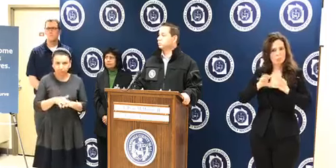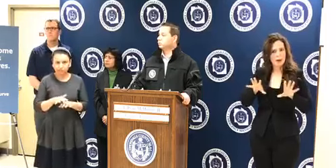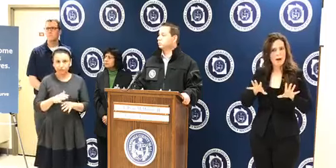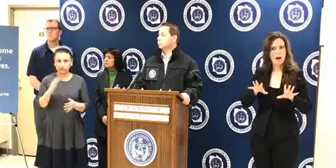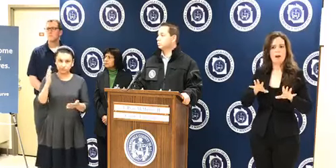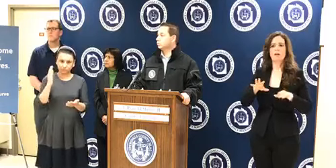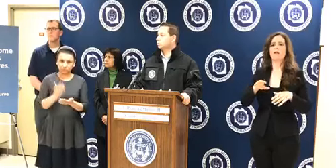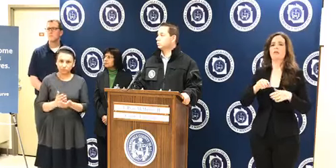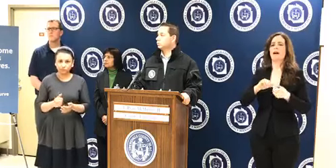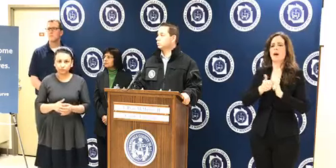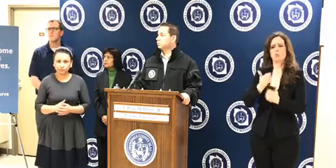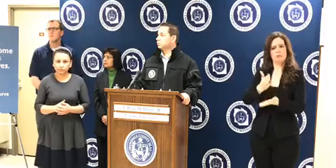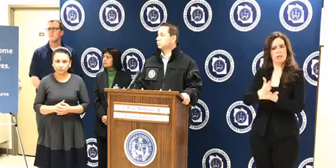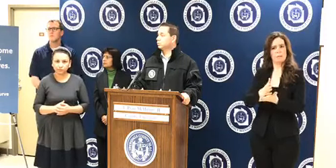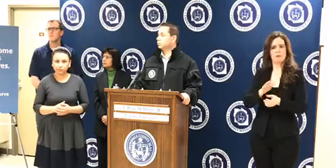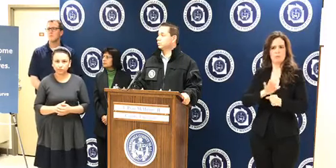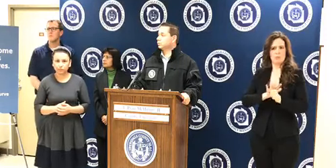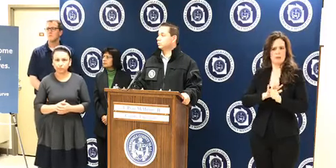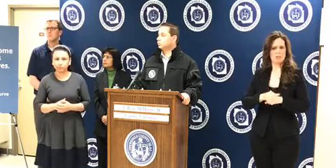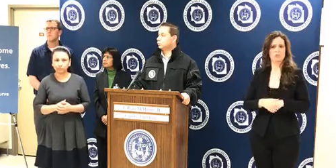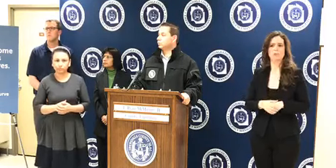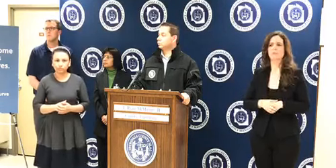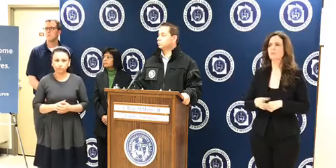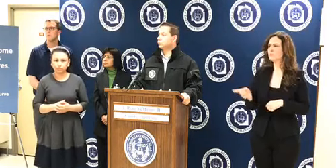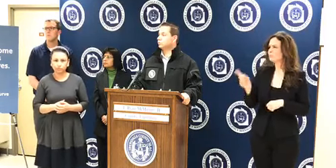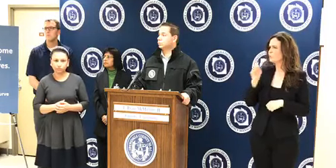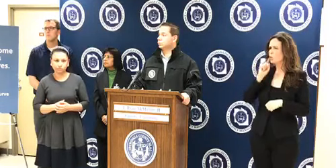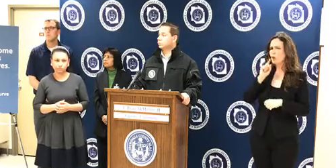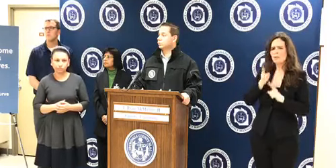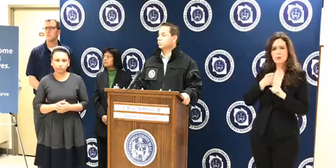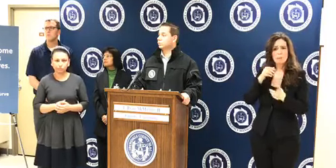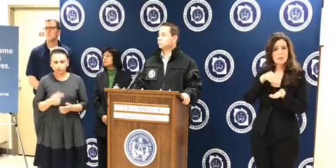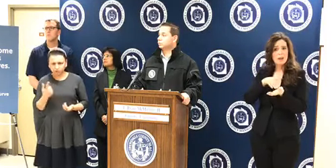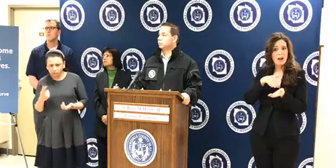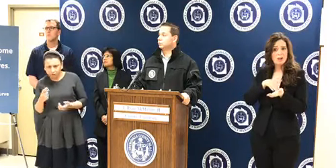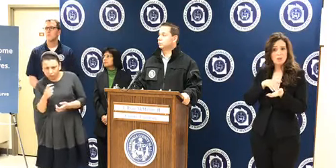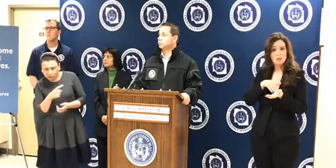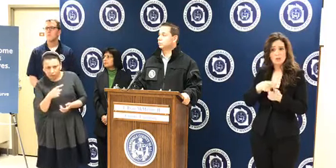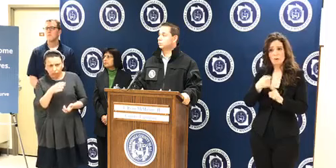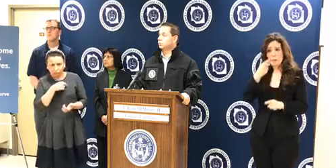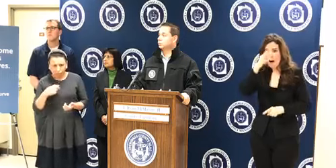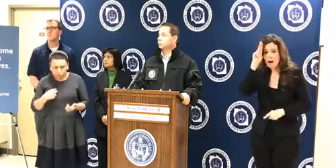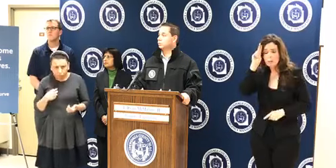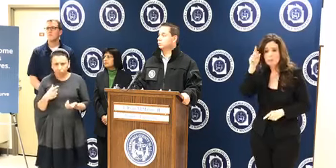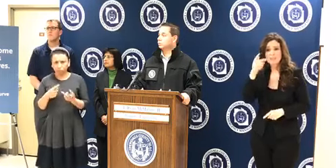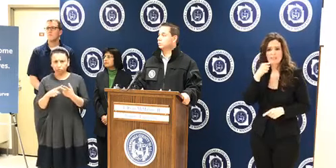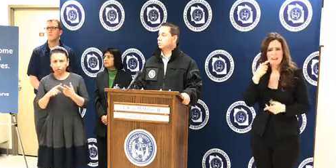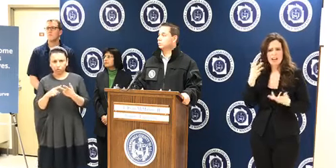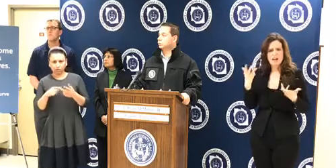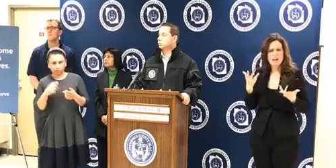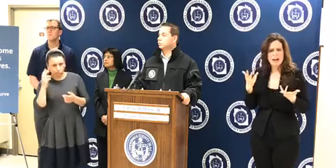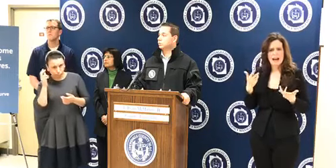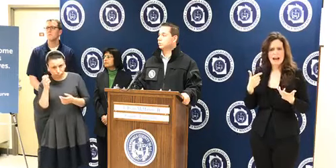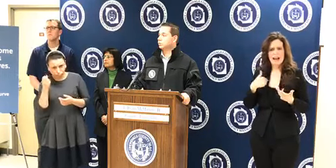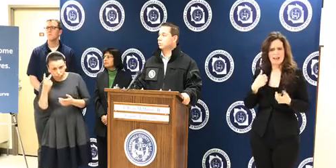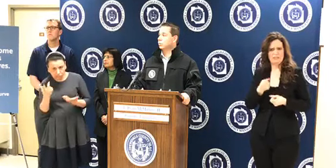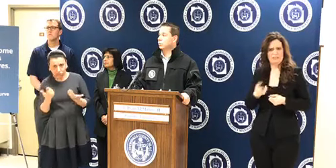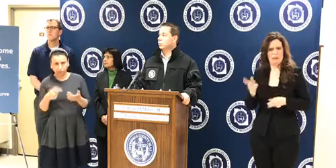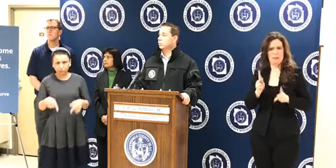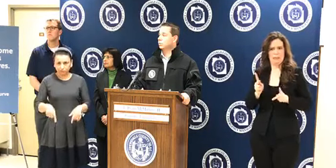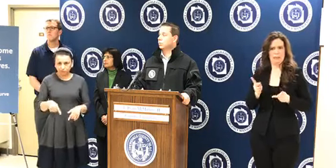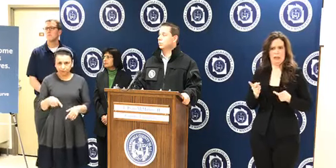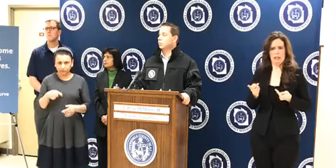you specifically heard from doctors or representation of the hospitals saying, I've got a handful of people that have kids